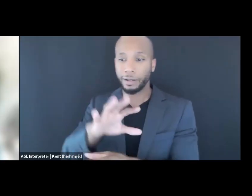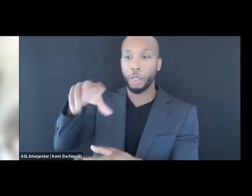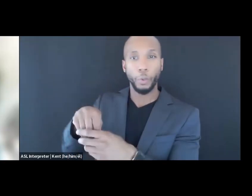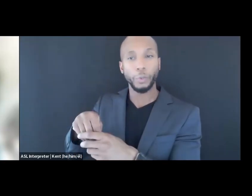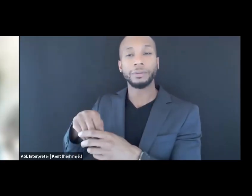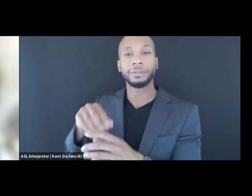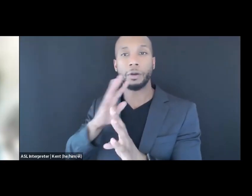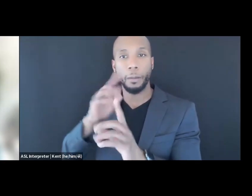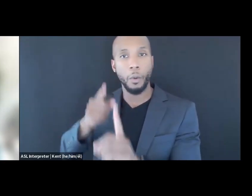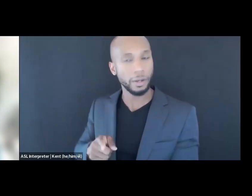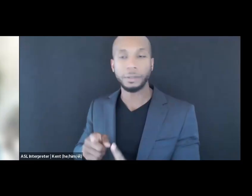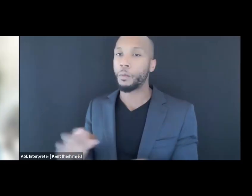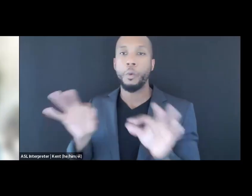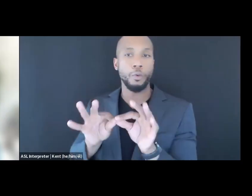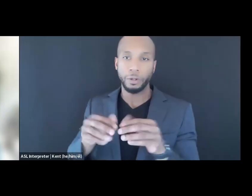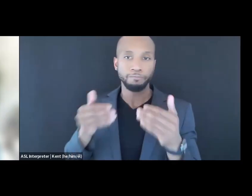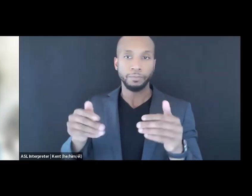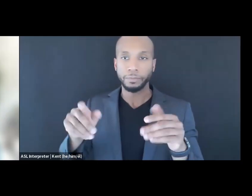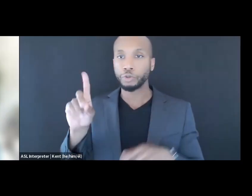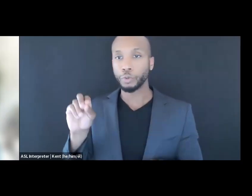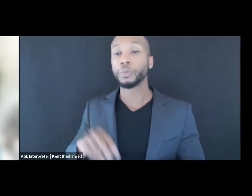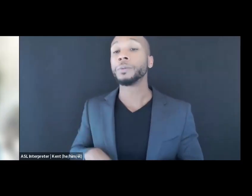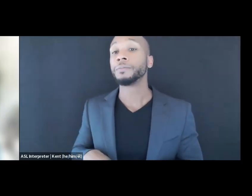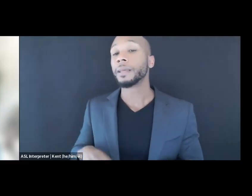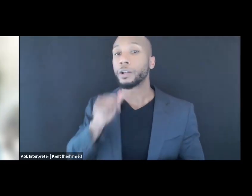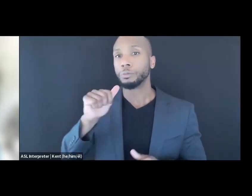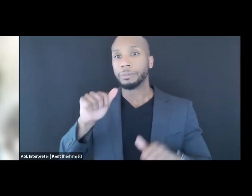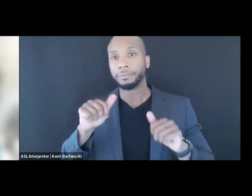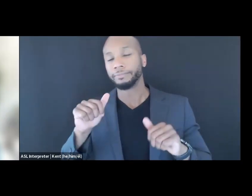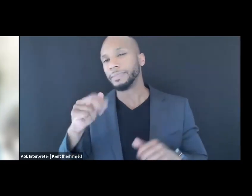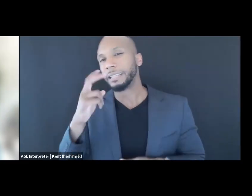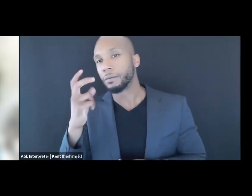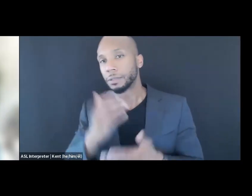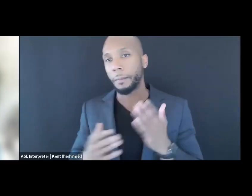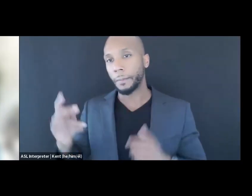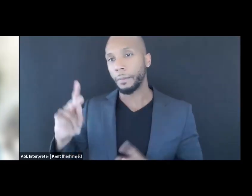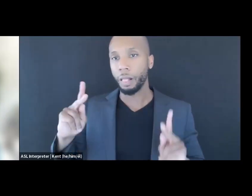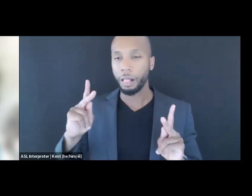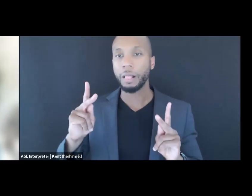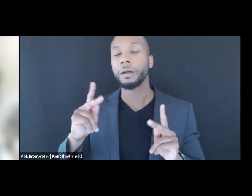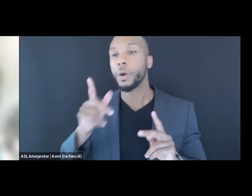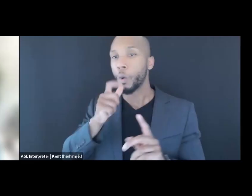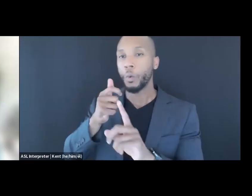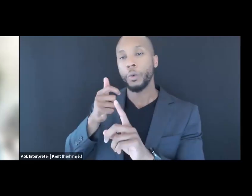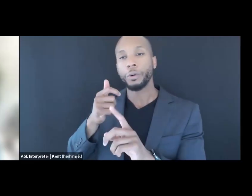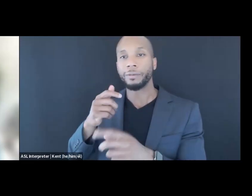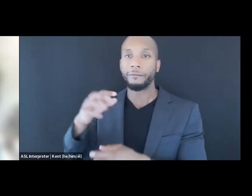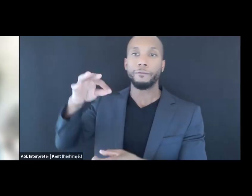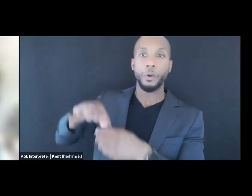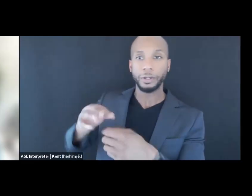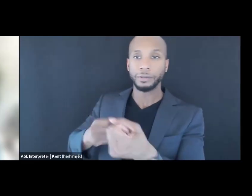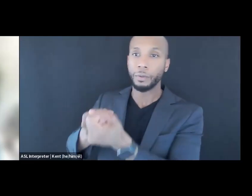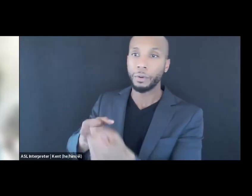points, it's critical that you do so. I don't doubt that there are some people um, who voted in favor of